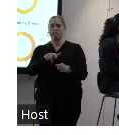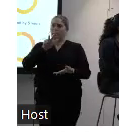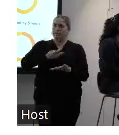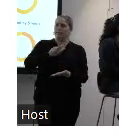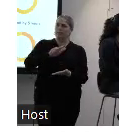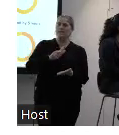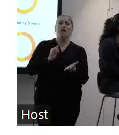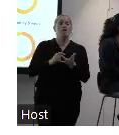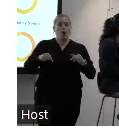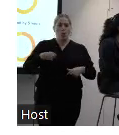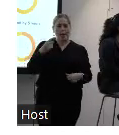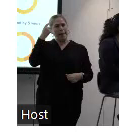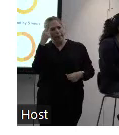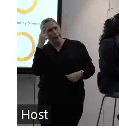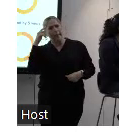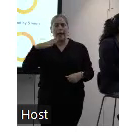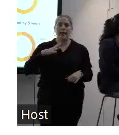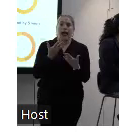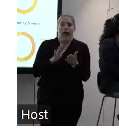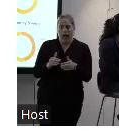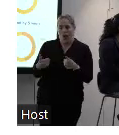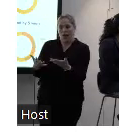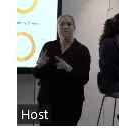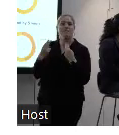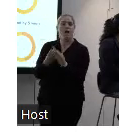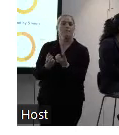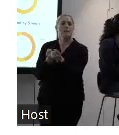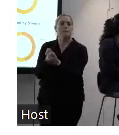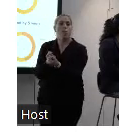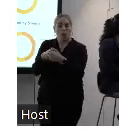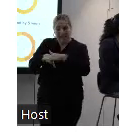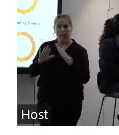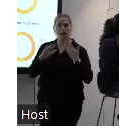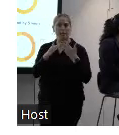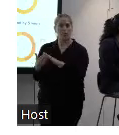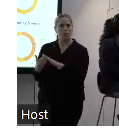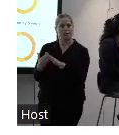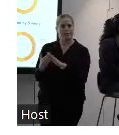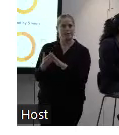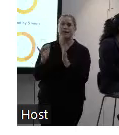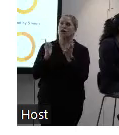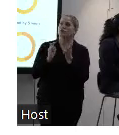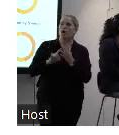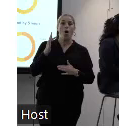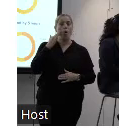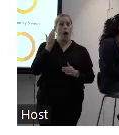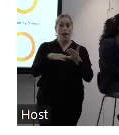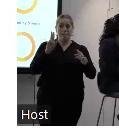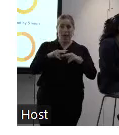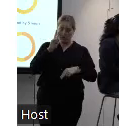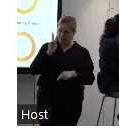for families. So can we upskill, not upskill, but increase health literacy in parents. So when they do identify a